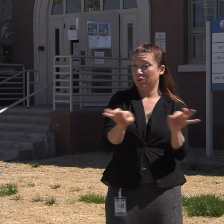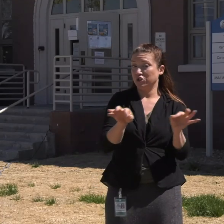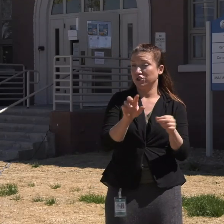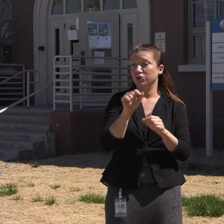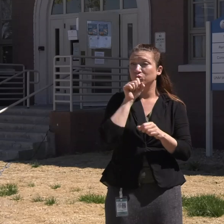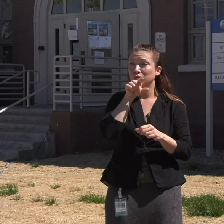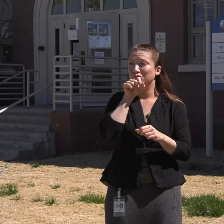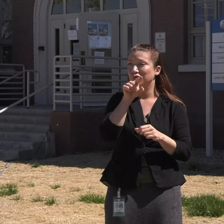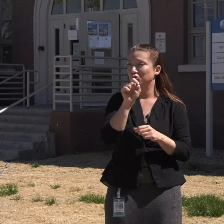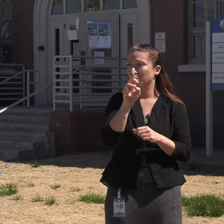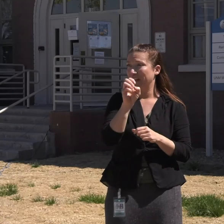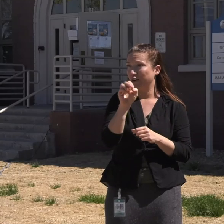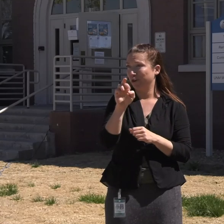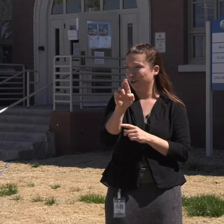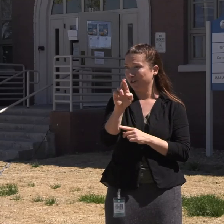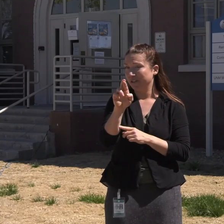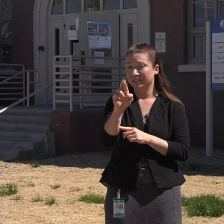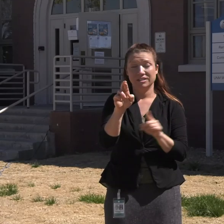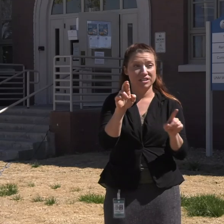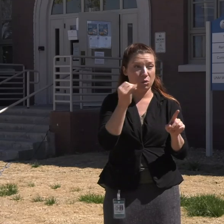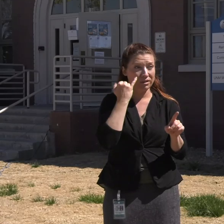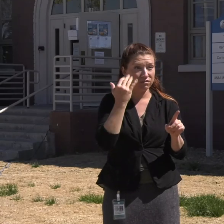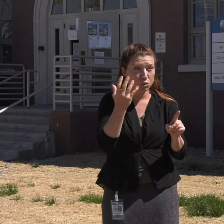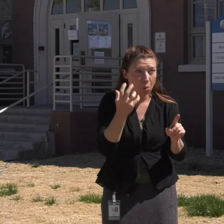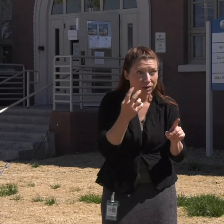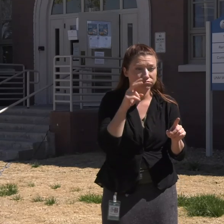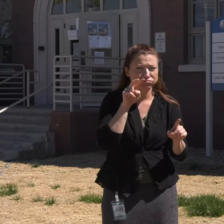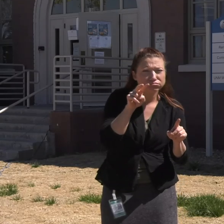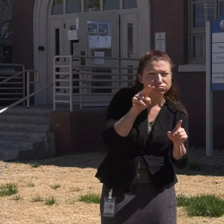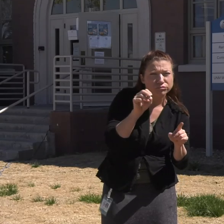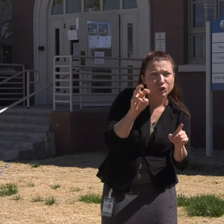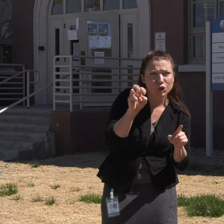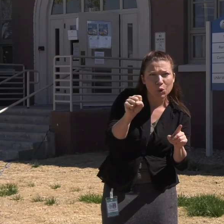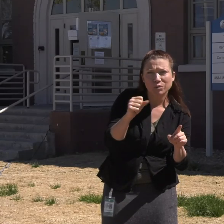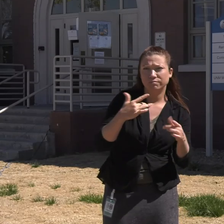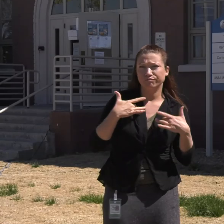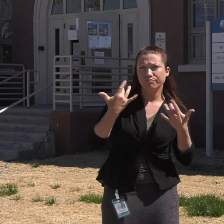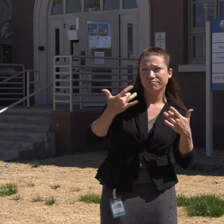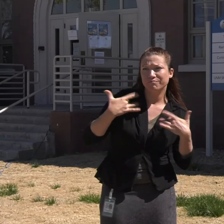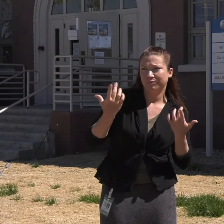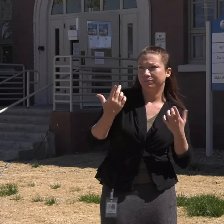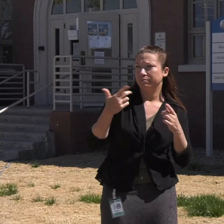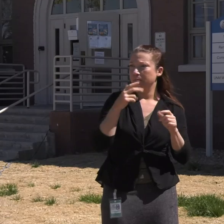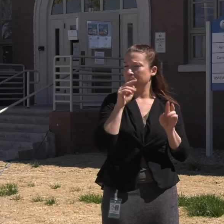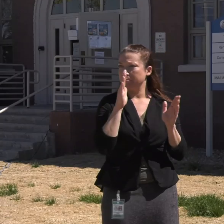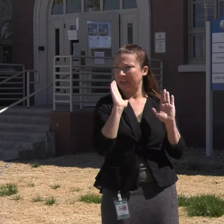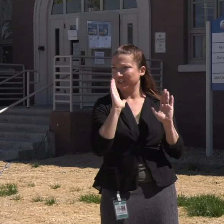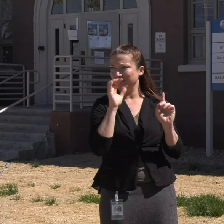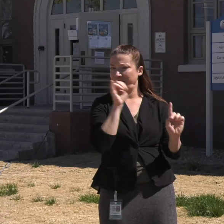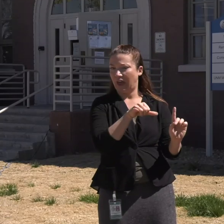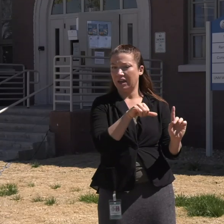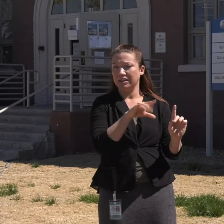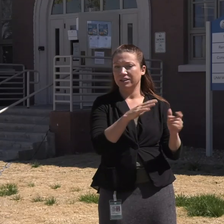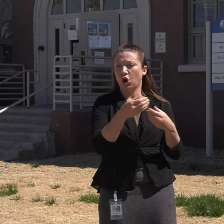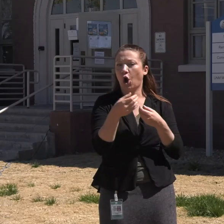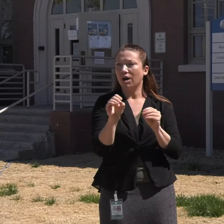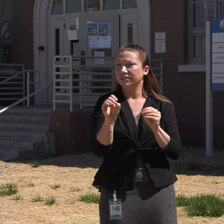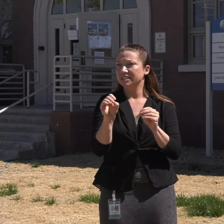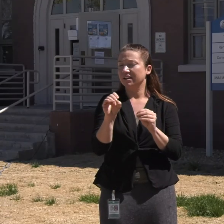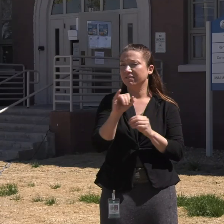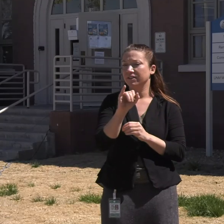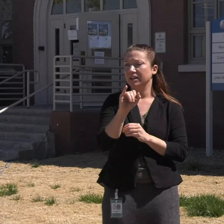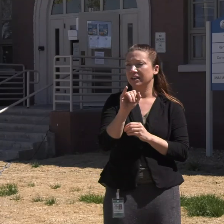and others, please pay particular attention to that, as well as our Office of OIRA, Office of Immigrant and